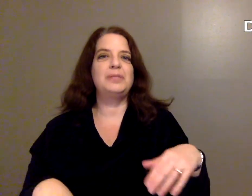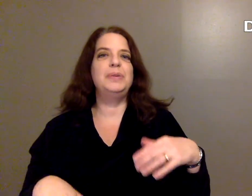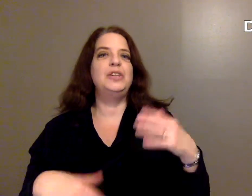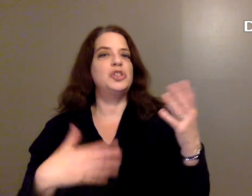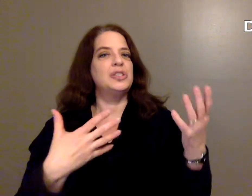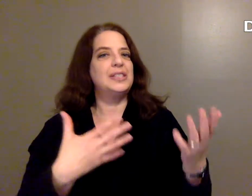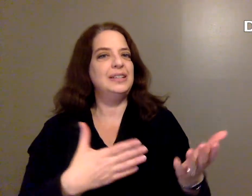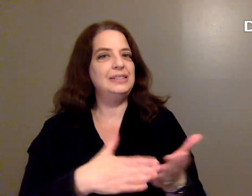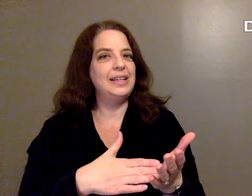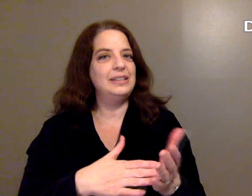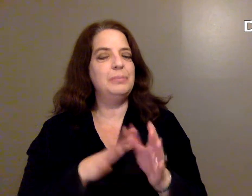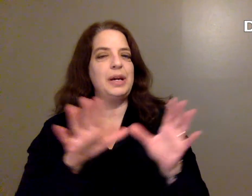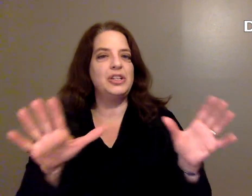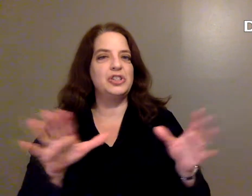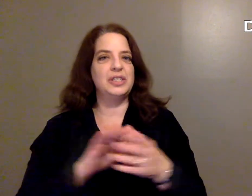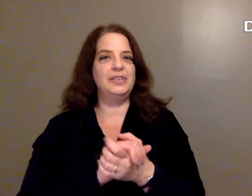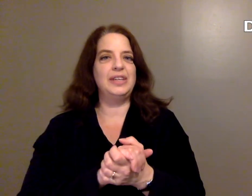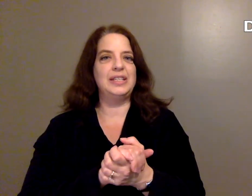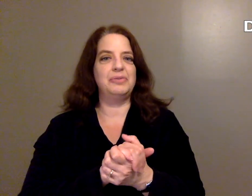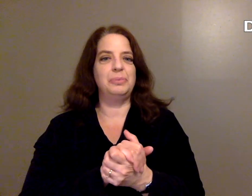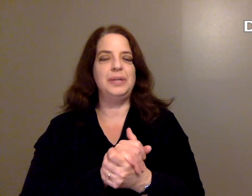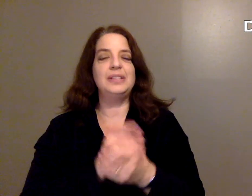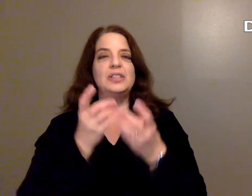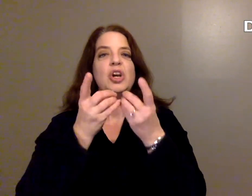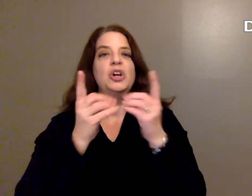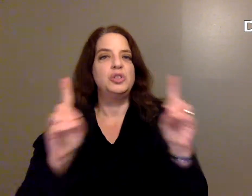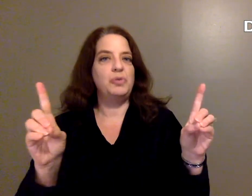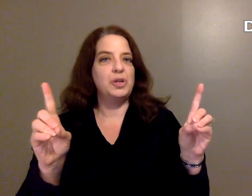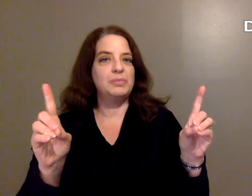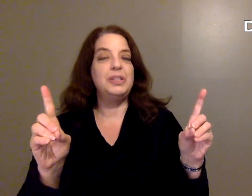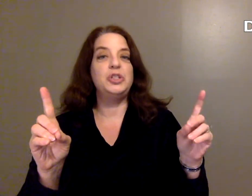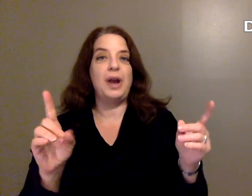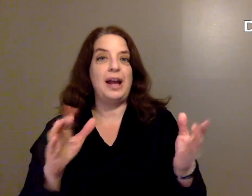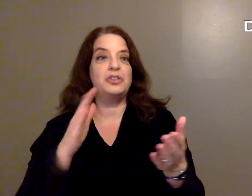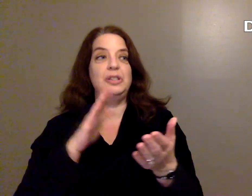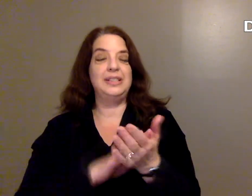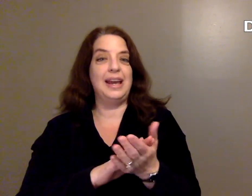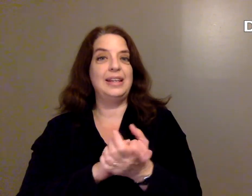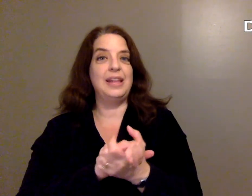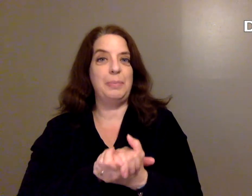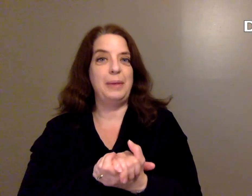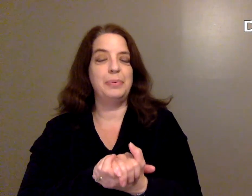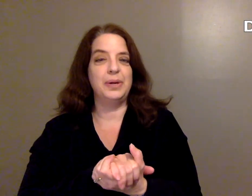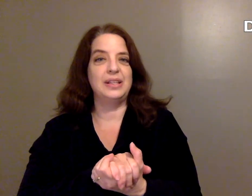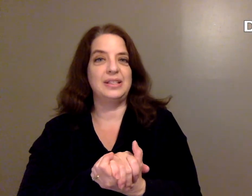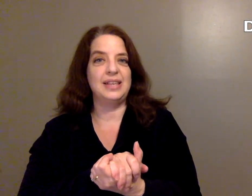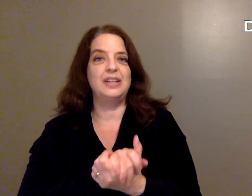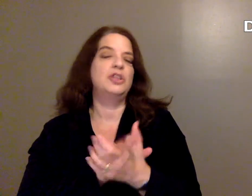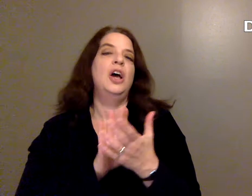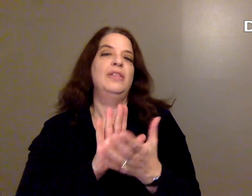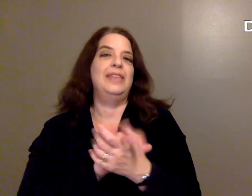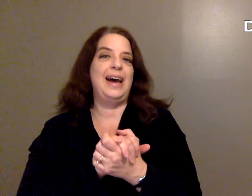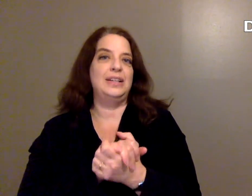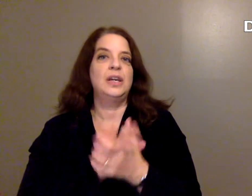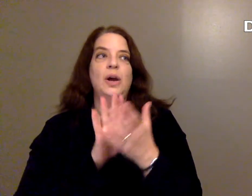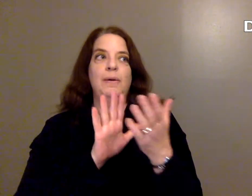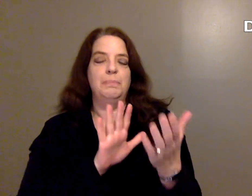means you're still legally married, you're just living in different places. Divorce means you're actually signing that paperwork that says that